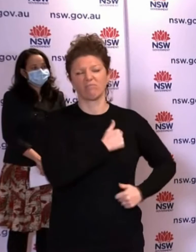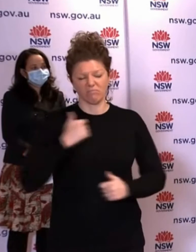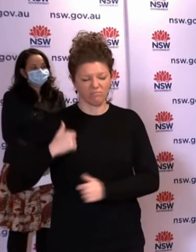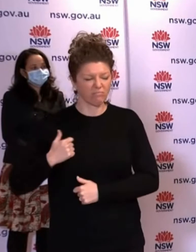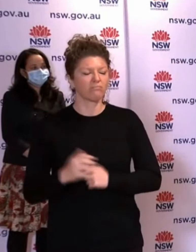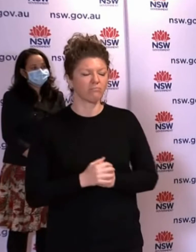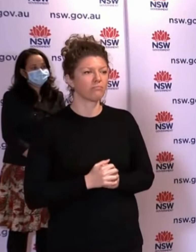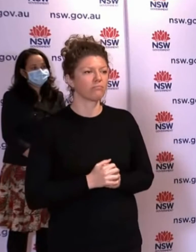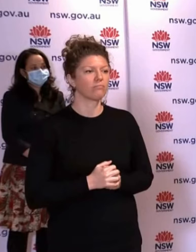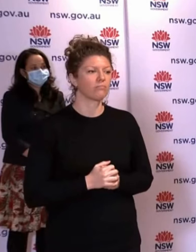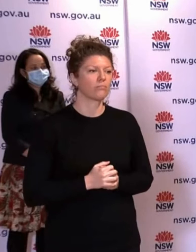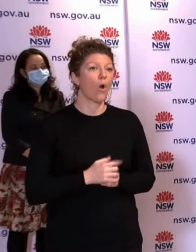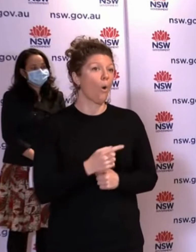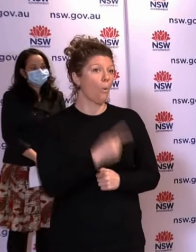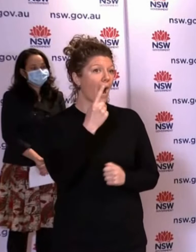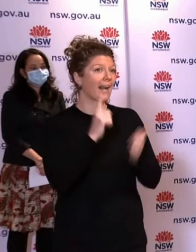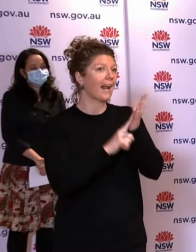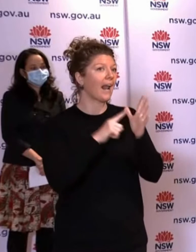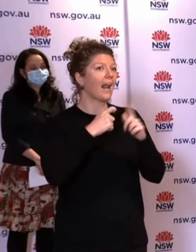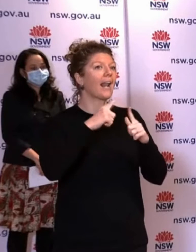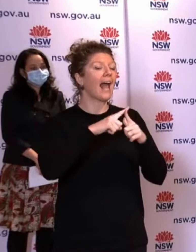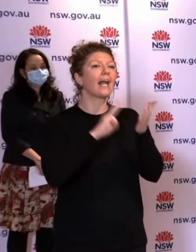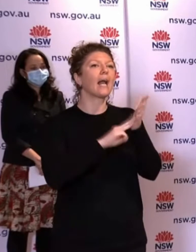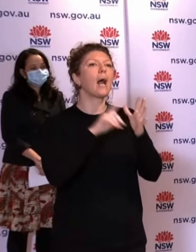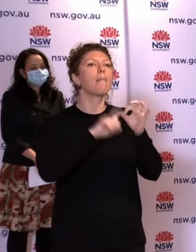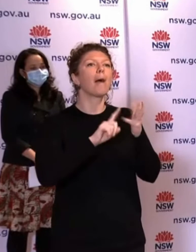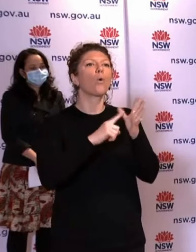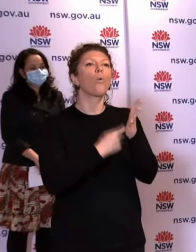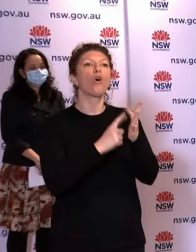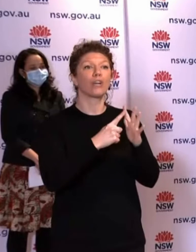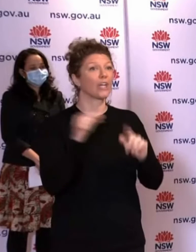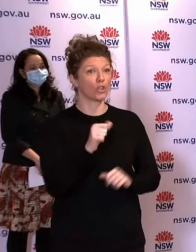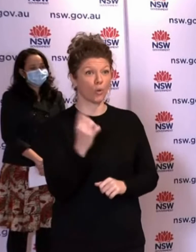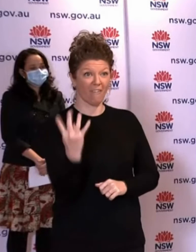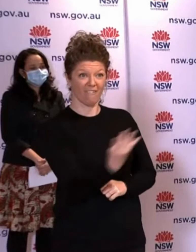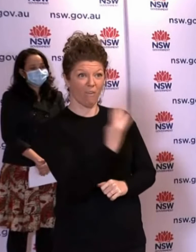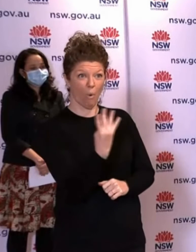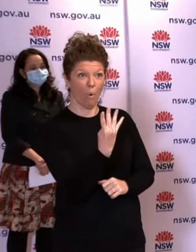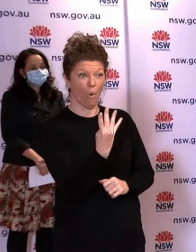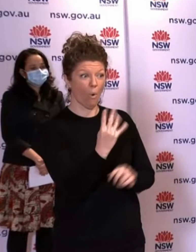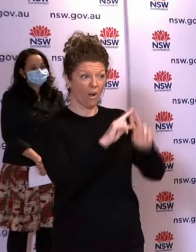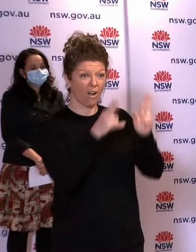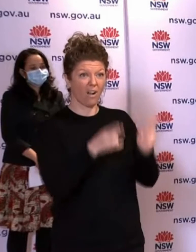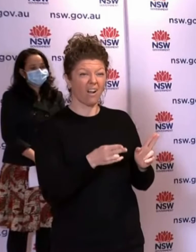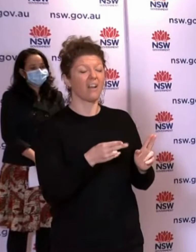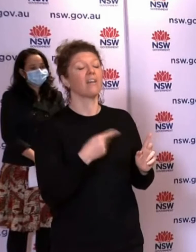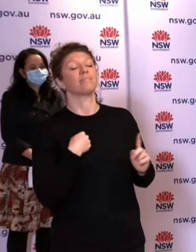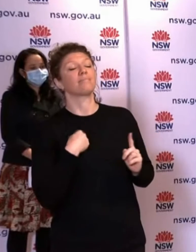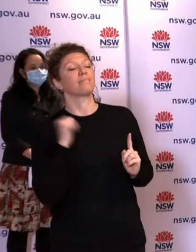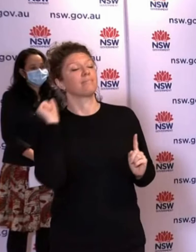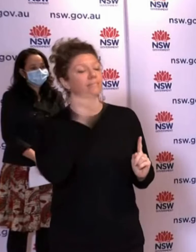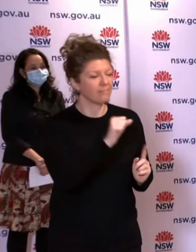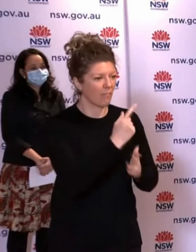of those locations at Lake Macquarie, there were meant to be 4 people at that premise. There were only 3 who came forward and